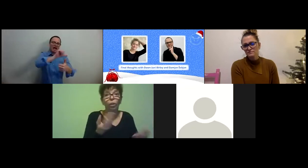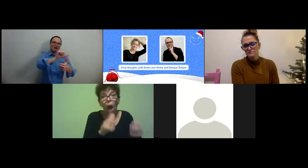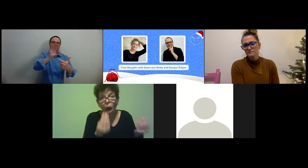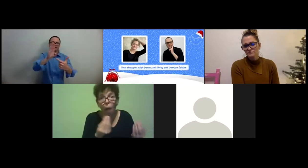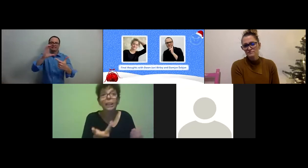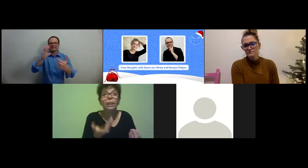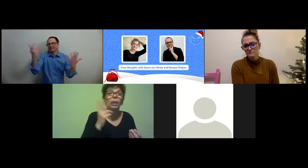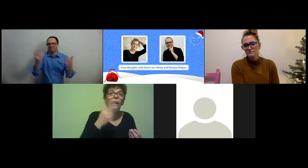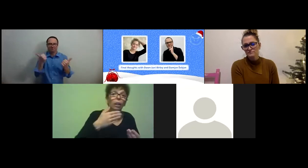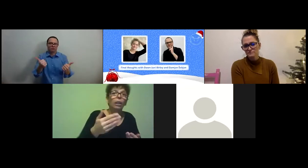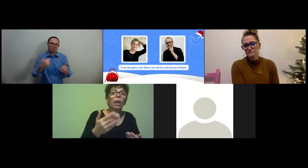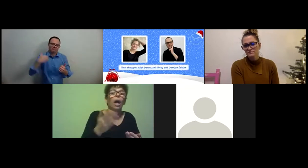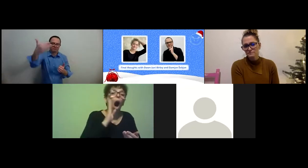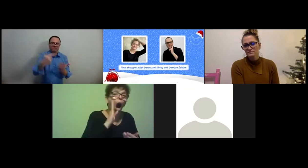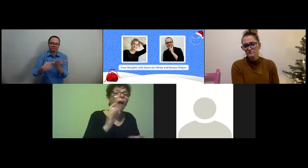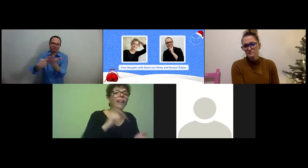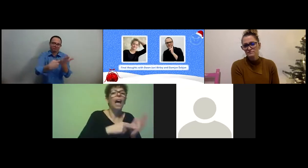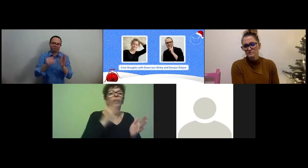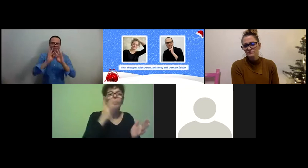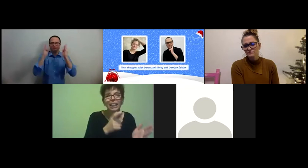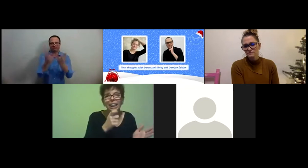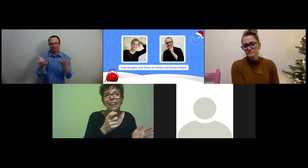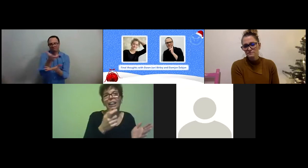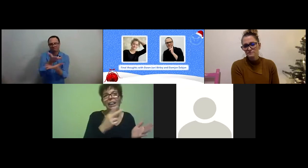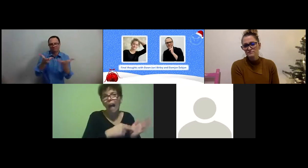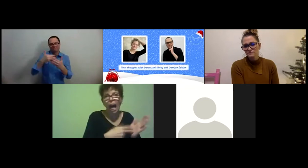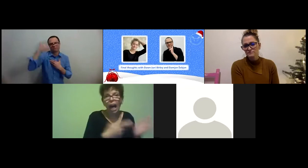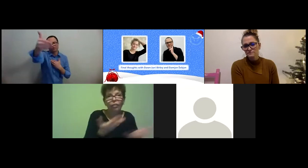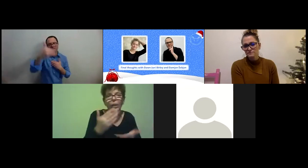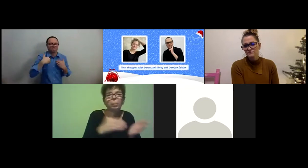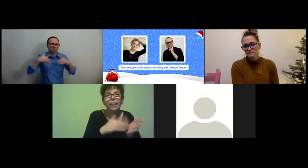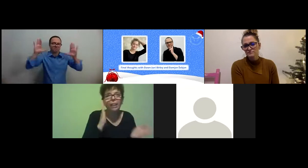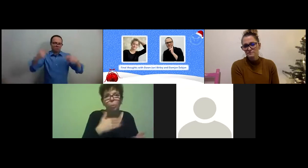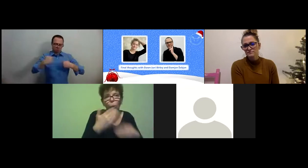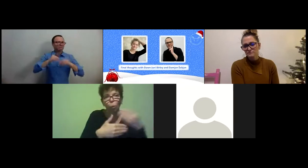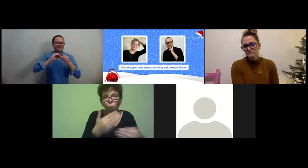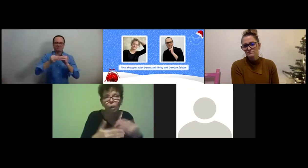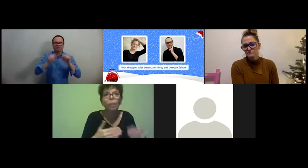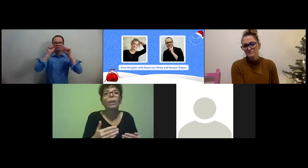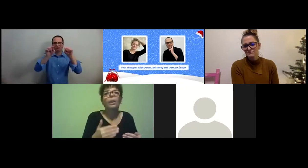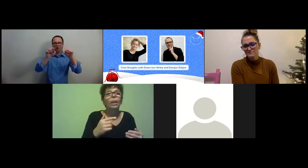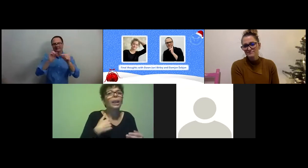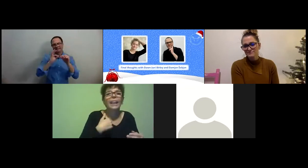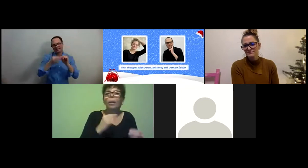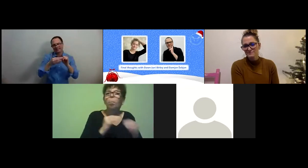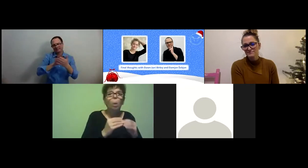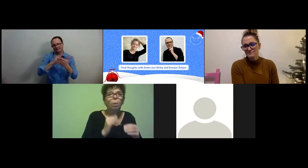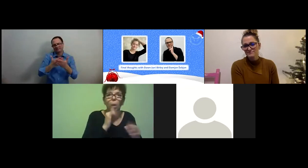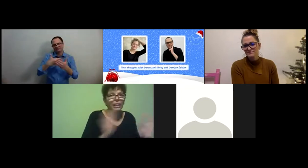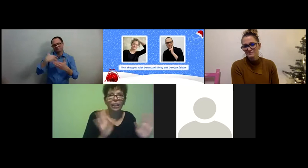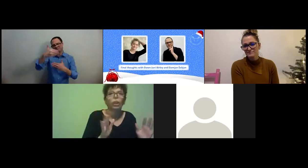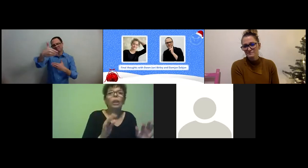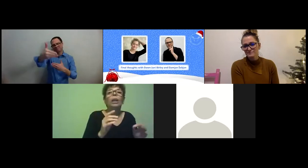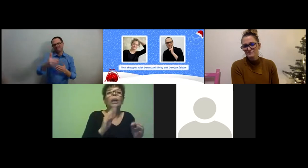Perhaps by May next year, we will have a positive reply and we can continue this with